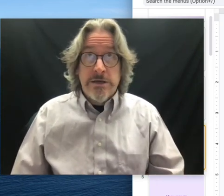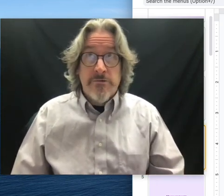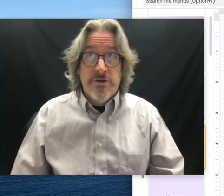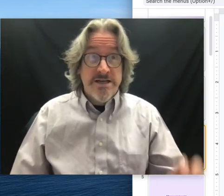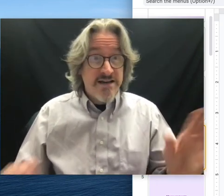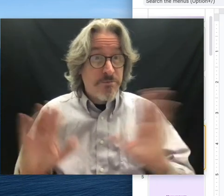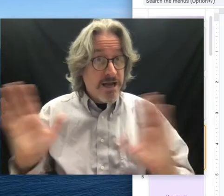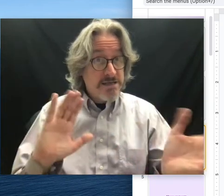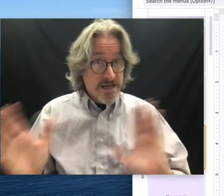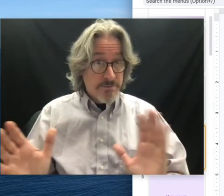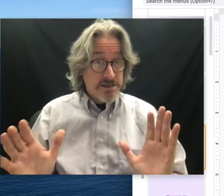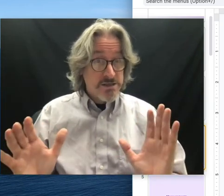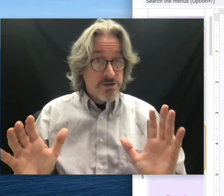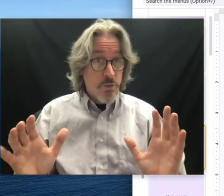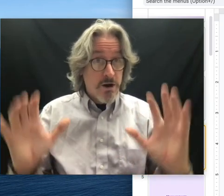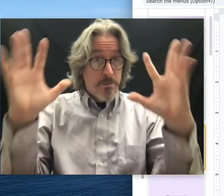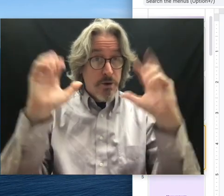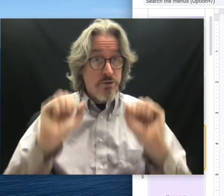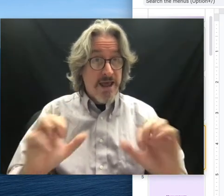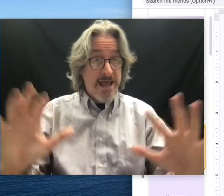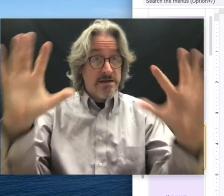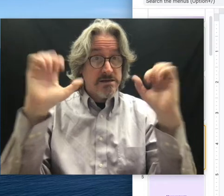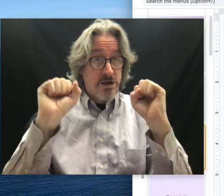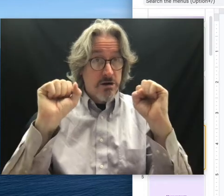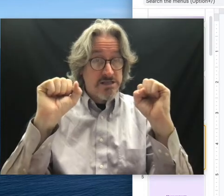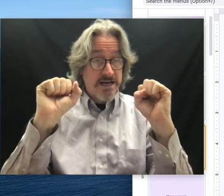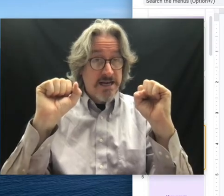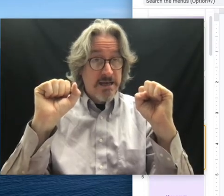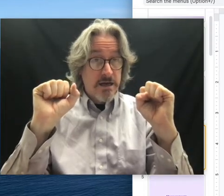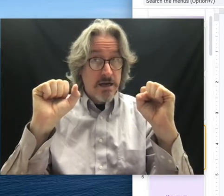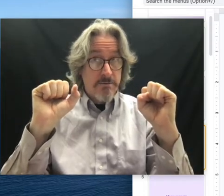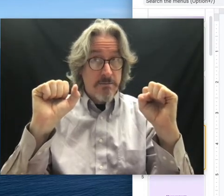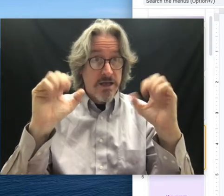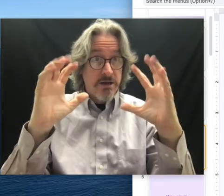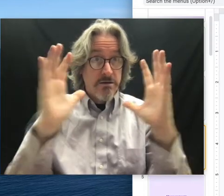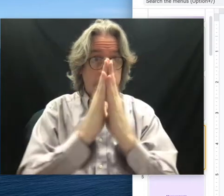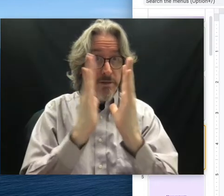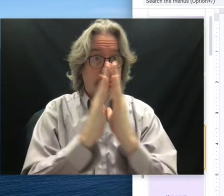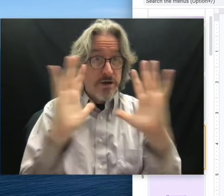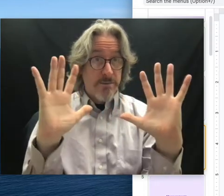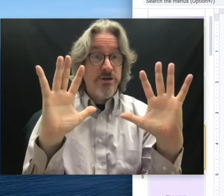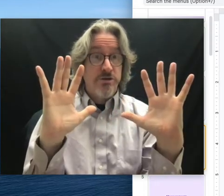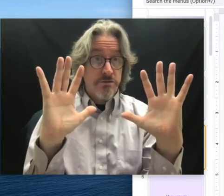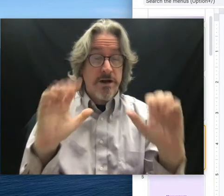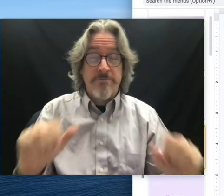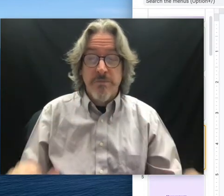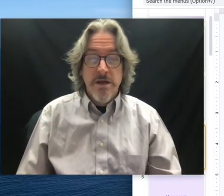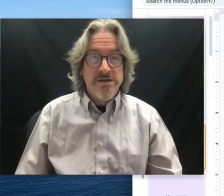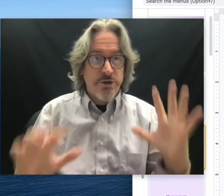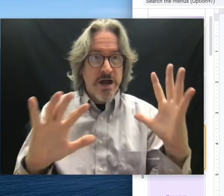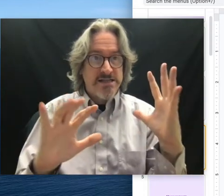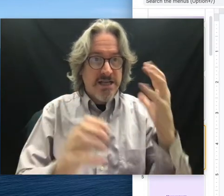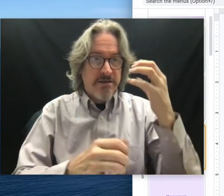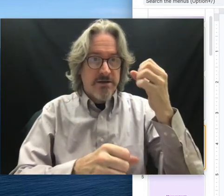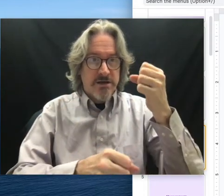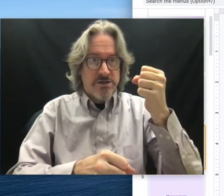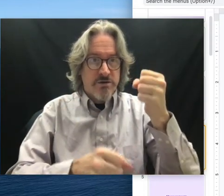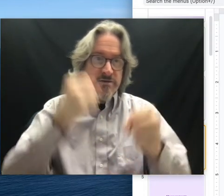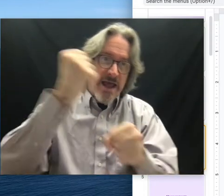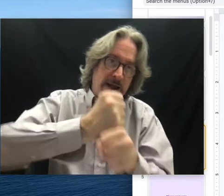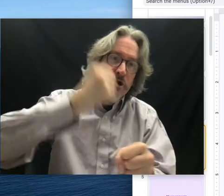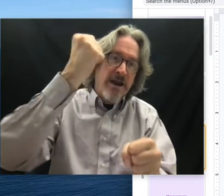in the deaf-blind segments where both hands are signing in mirror image, right? So you're not seeing